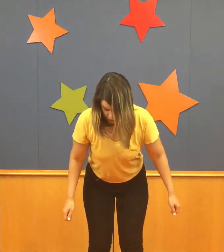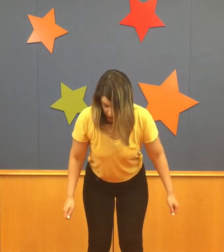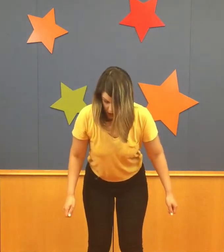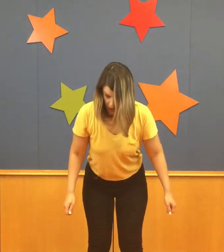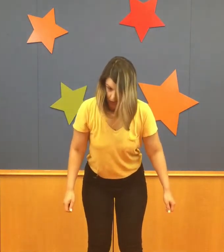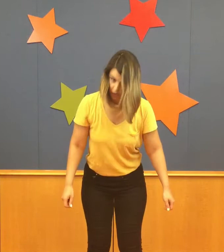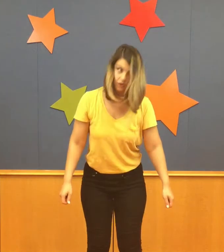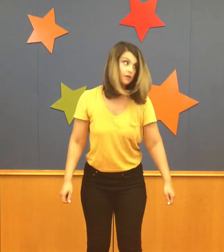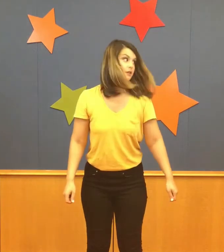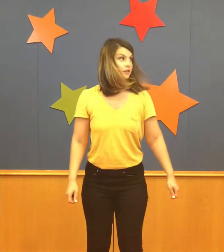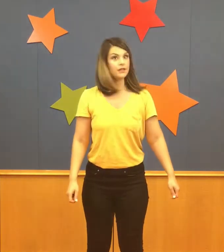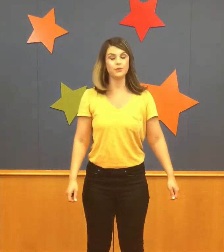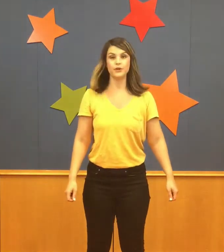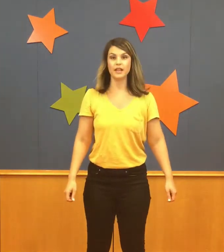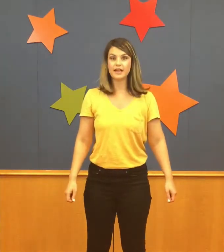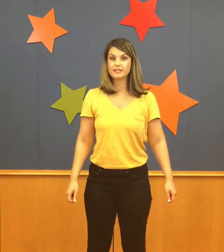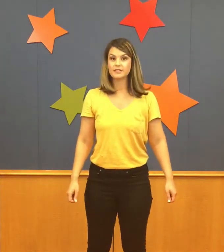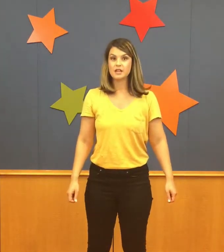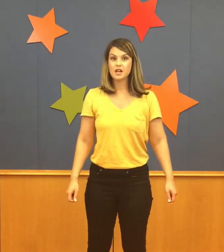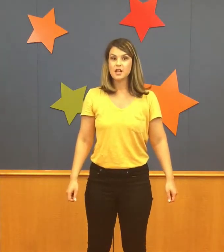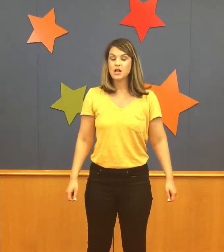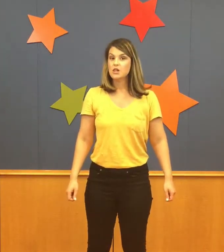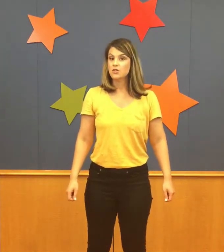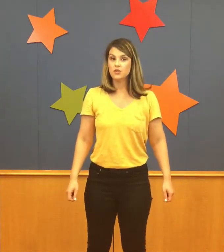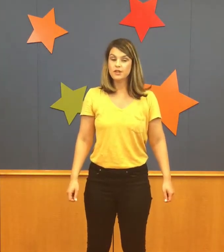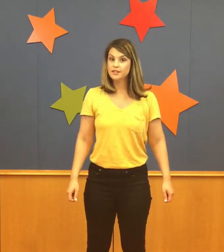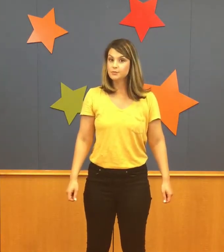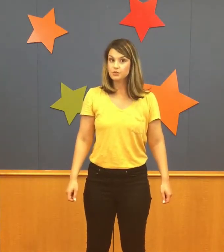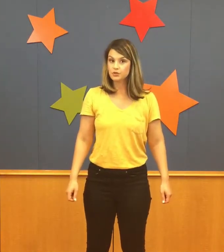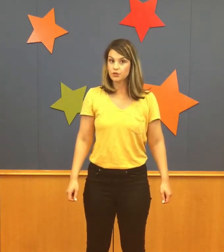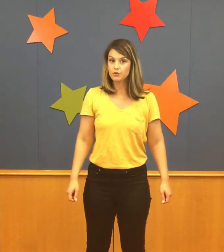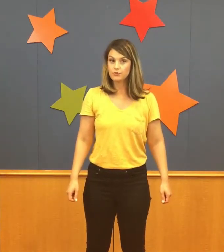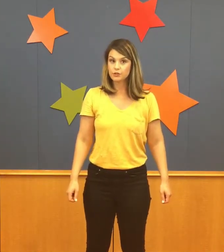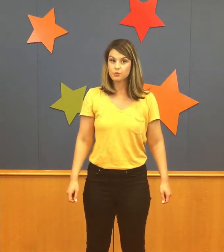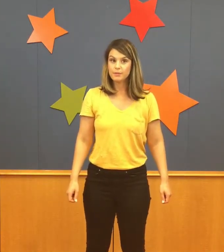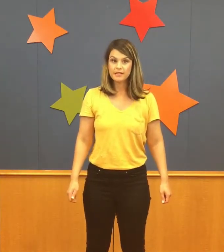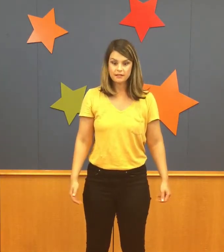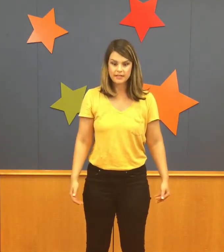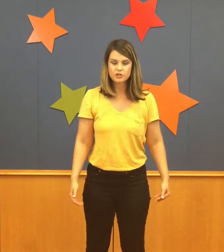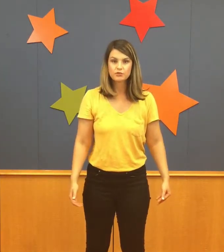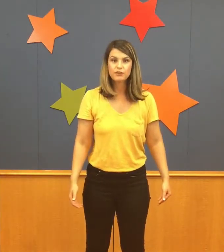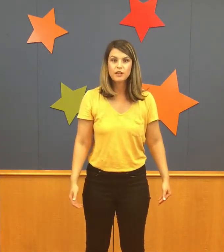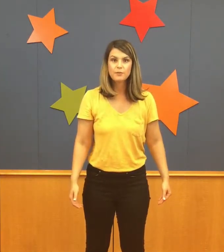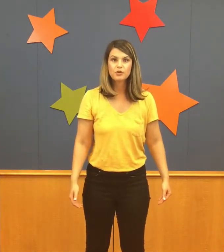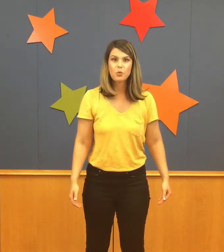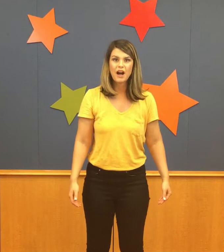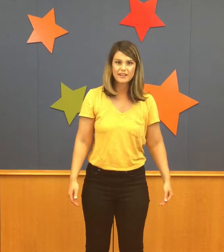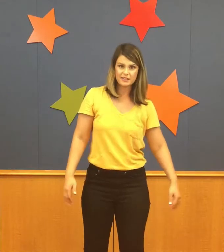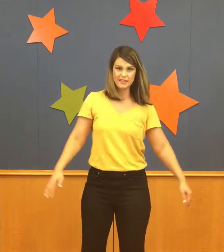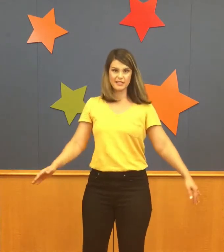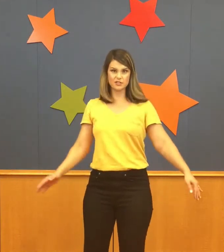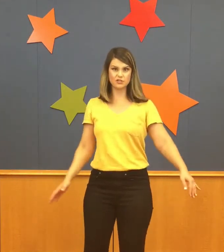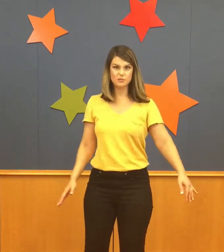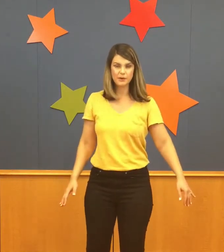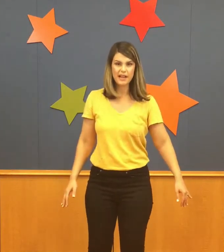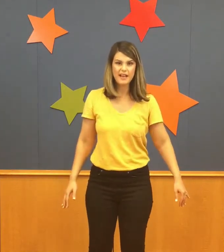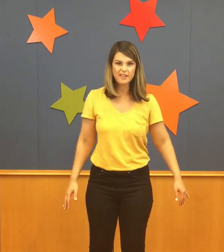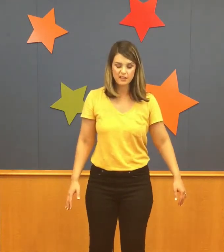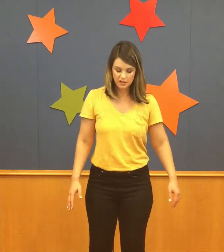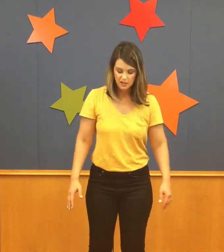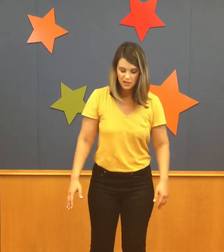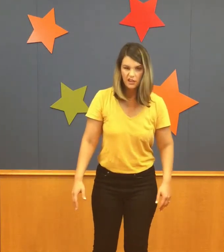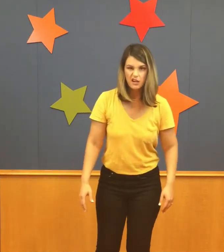Oh no! He realized these boots are no good for swimming. They just fill up with water and they get